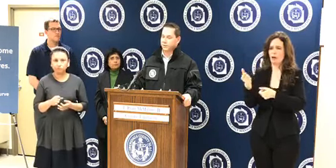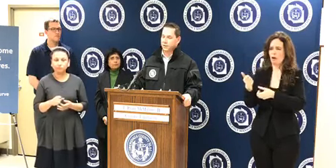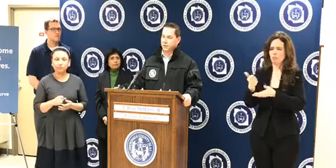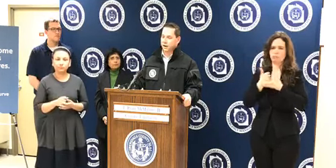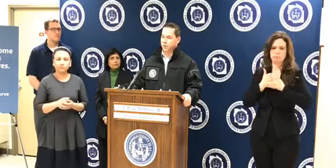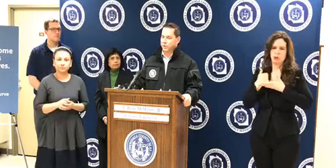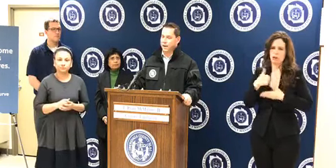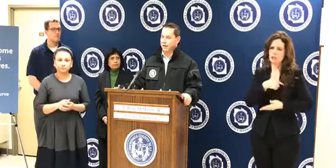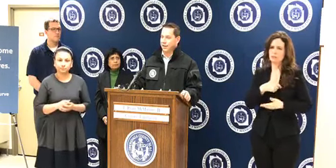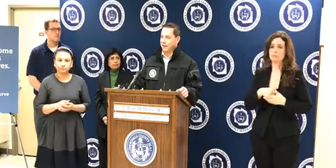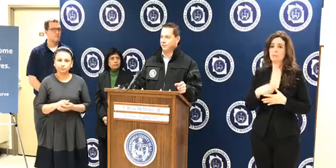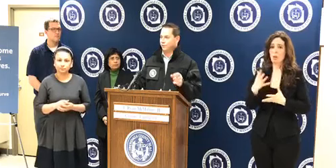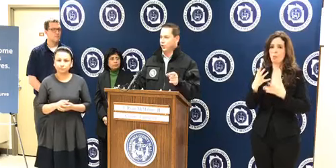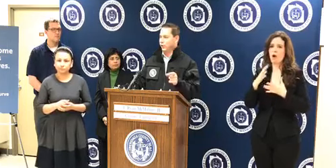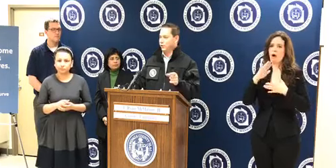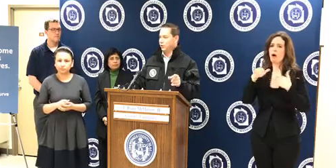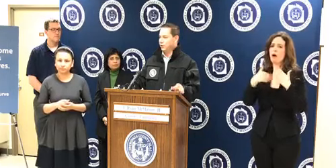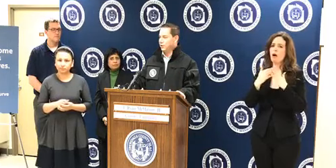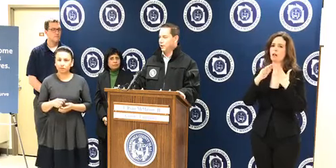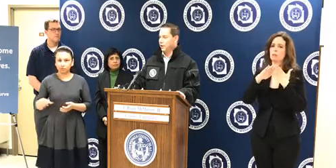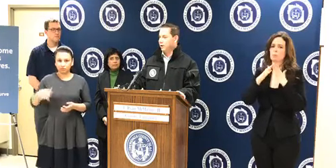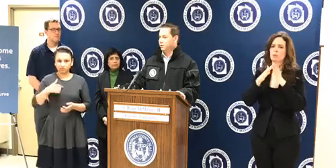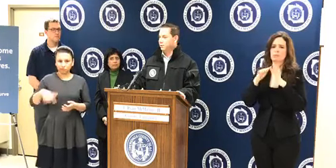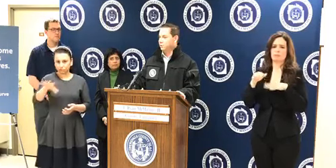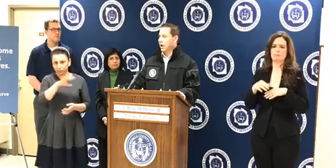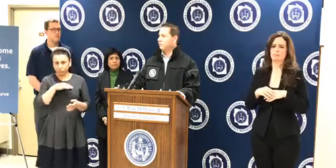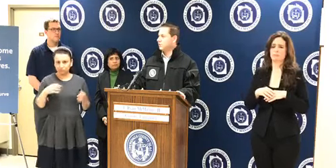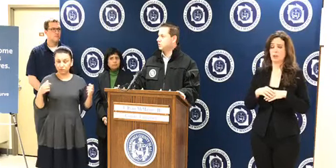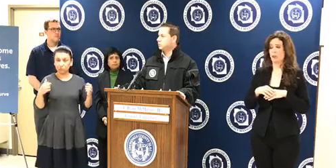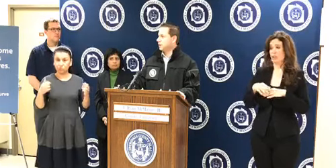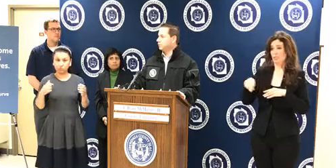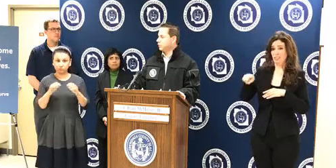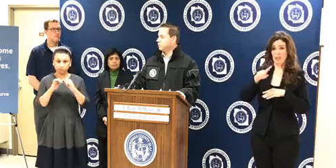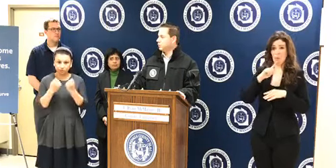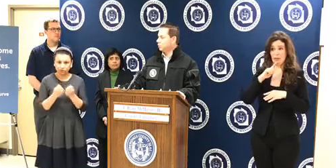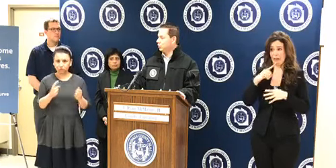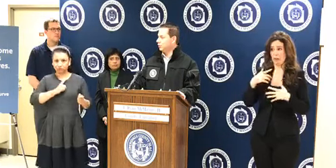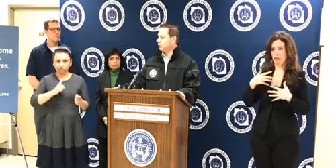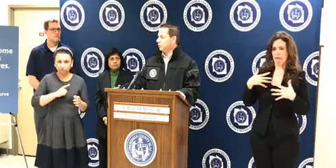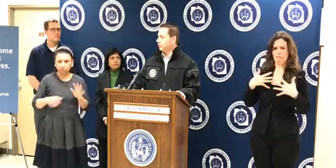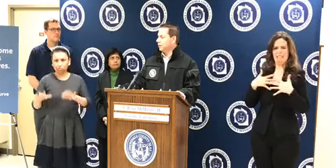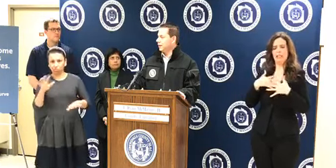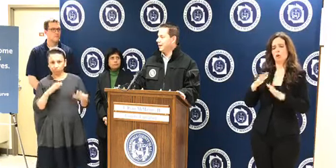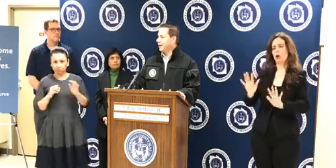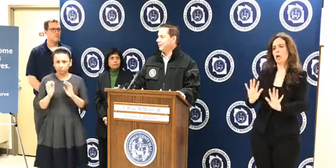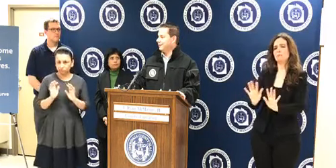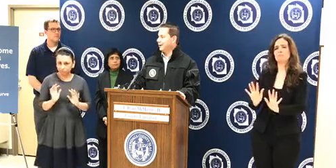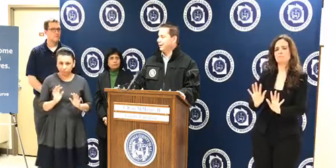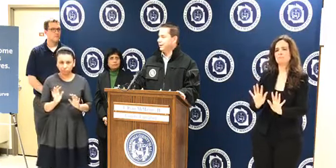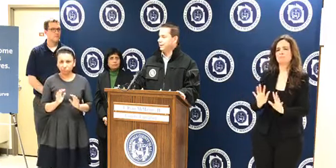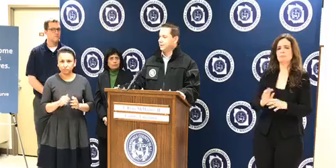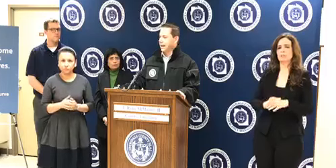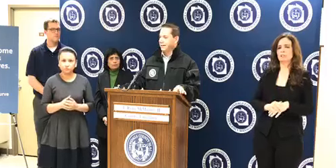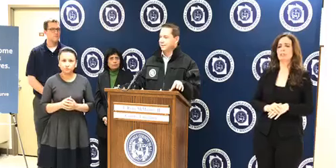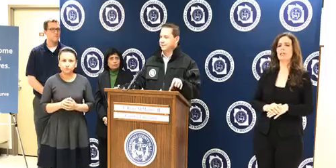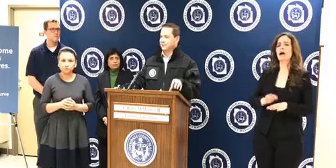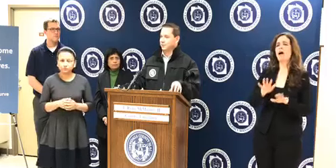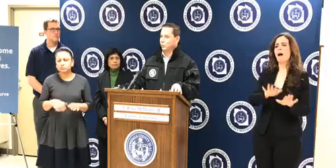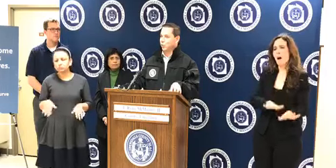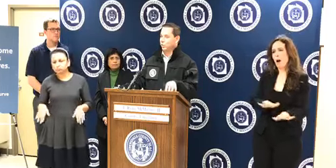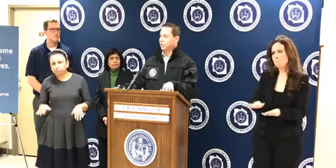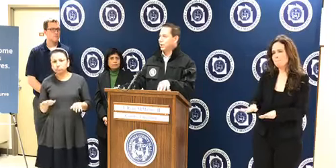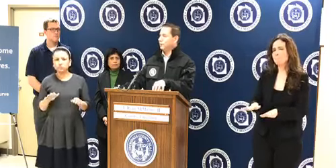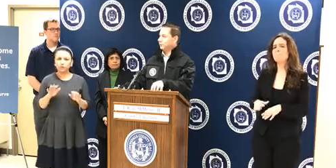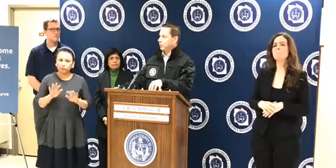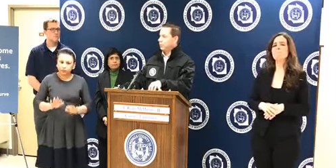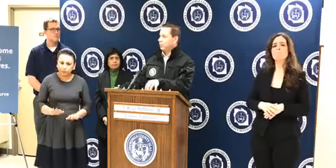up. We can't let fear drive decision making for this community, and that's